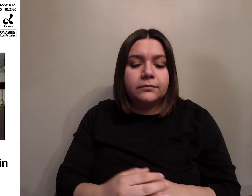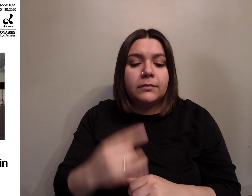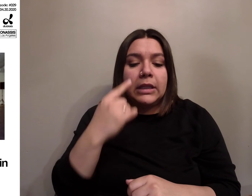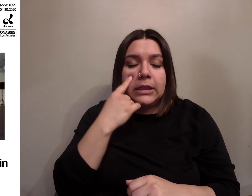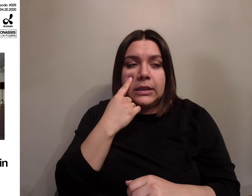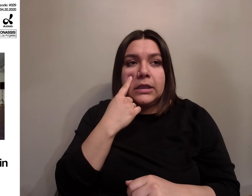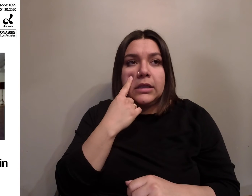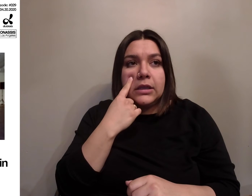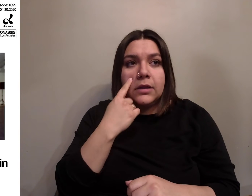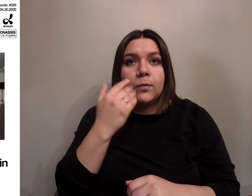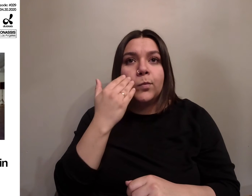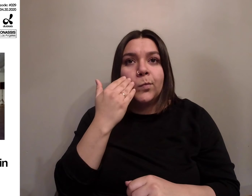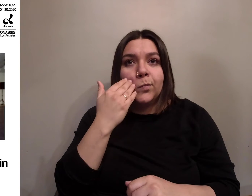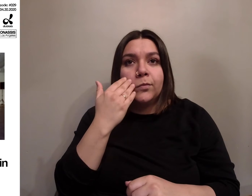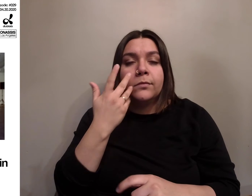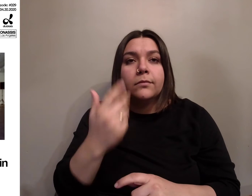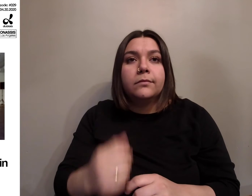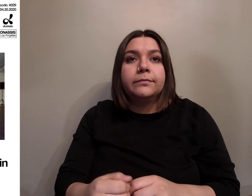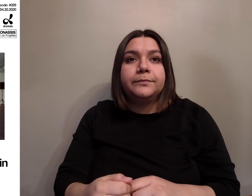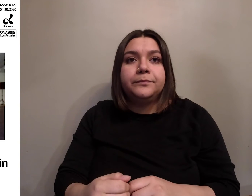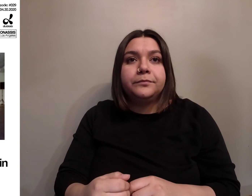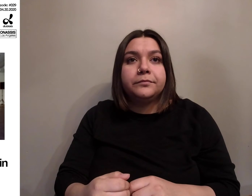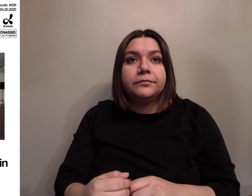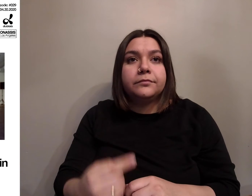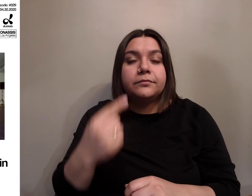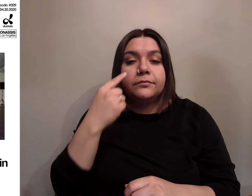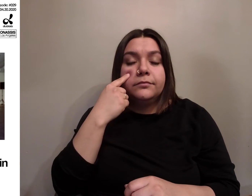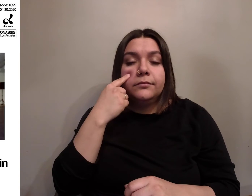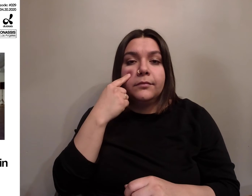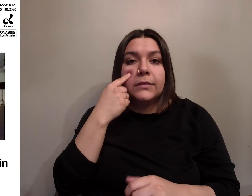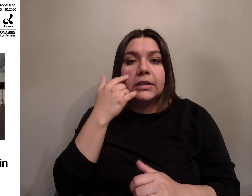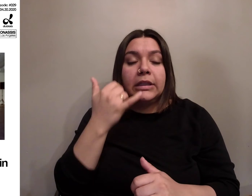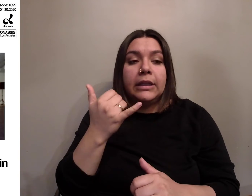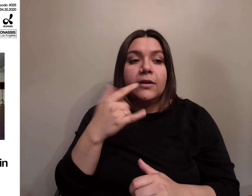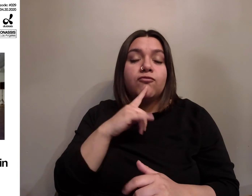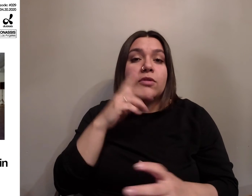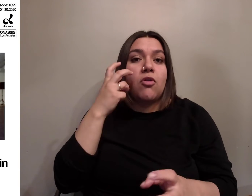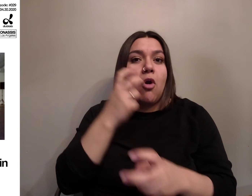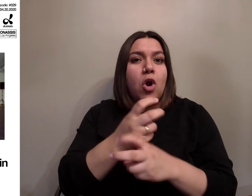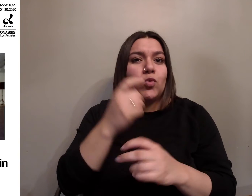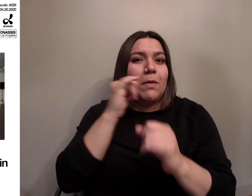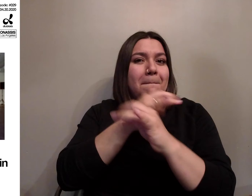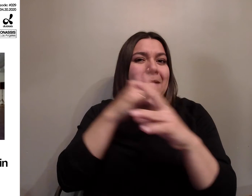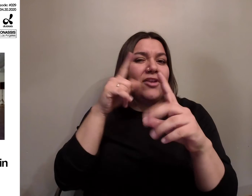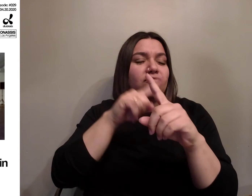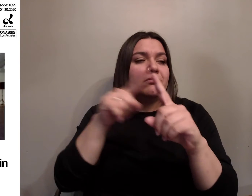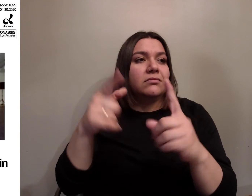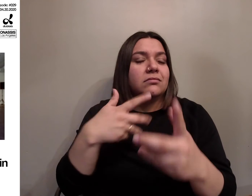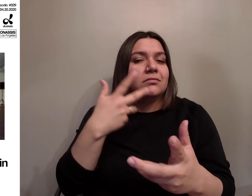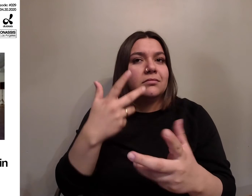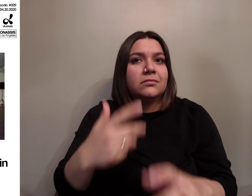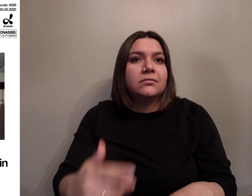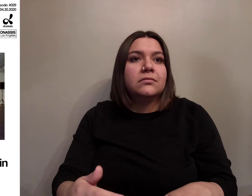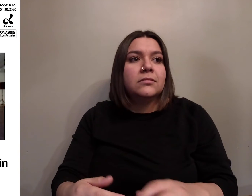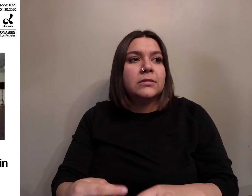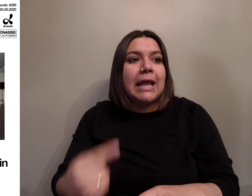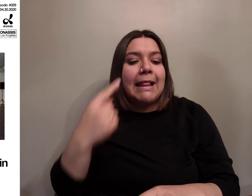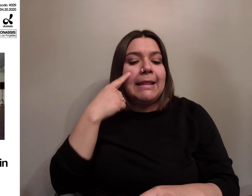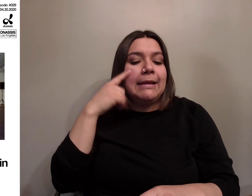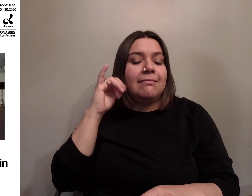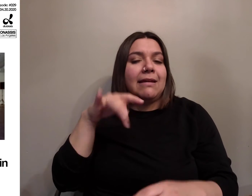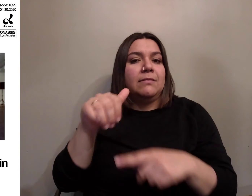to push you though a little bit, because I know that earlier this year you took some time off to, as you said, rethink